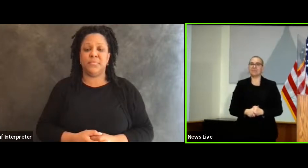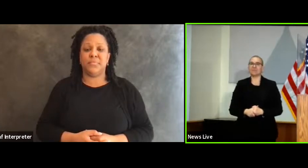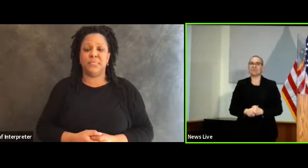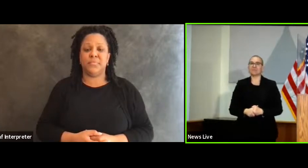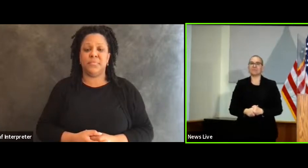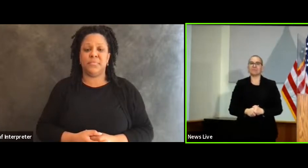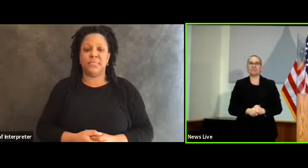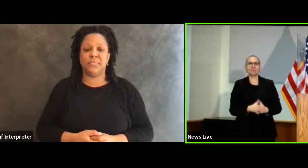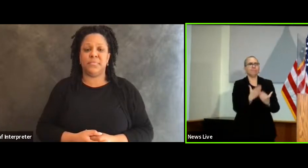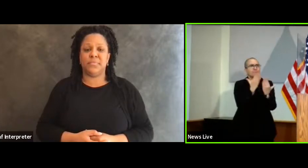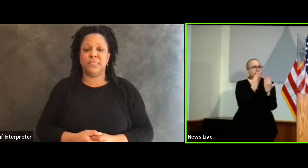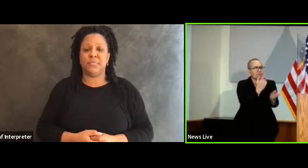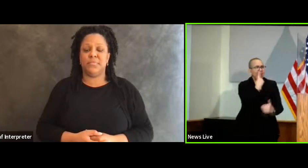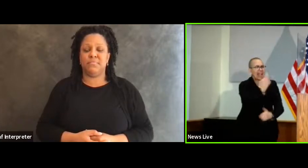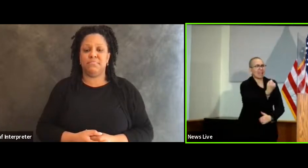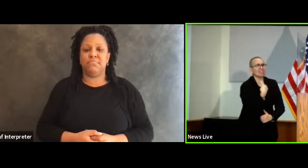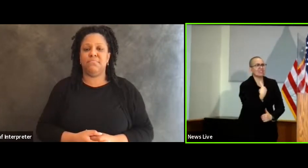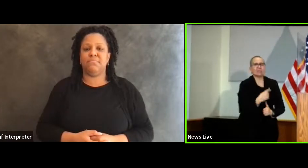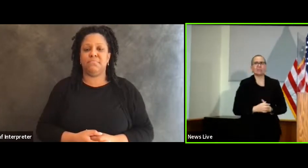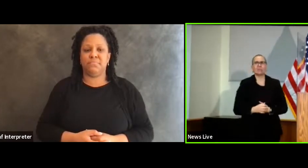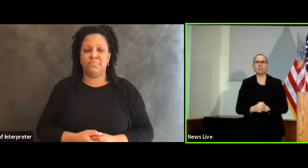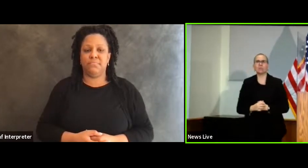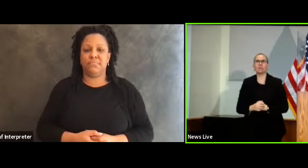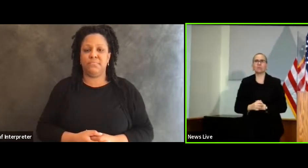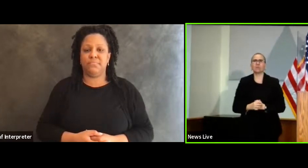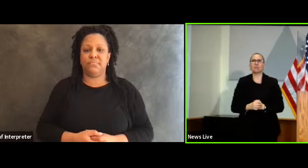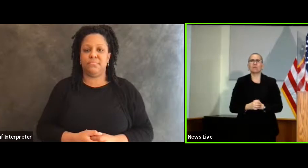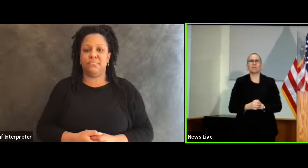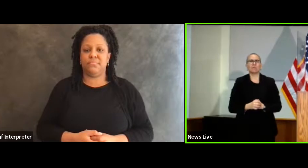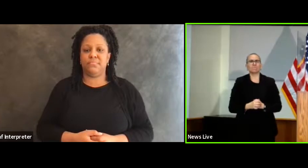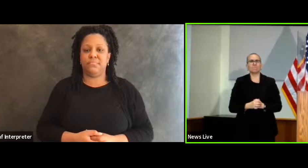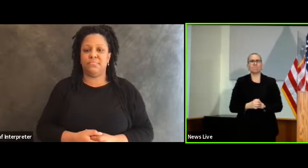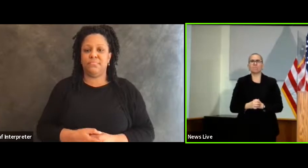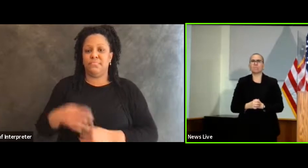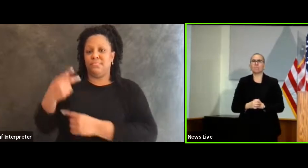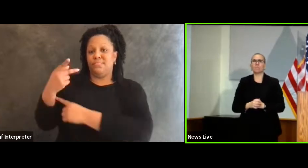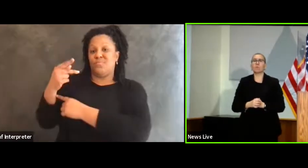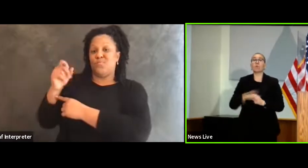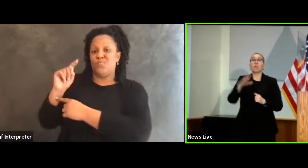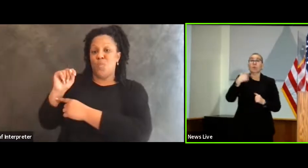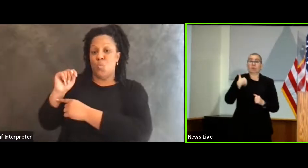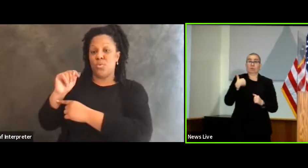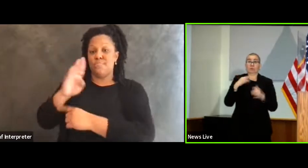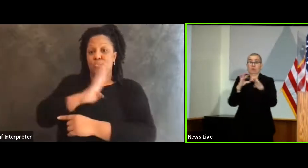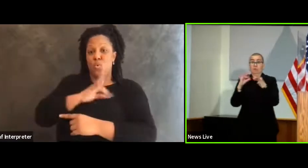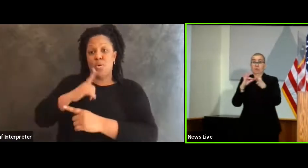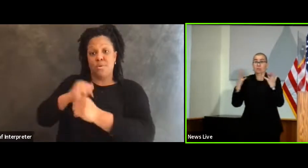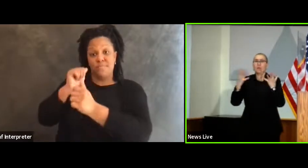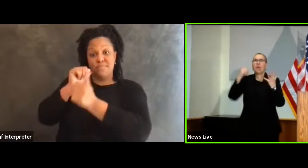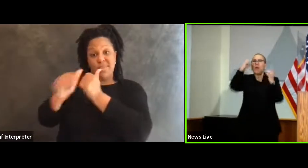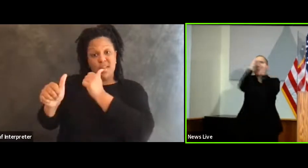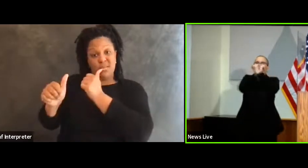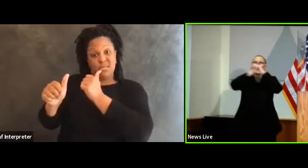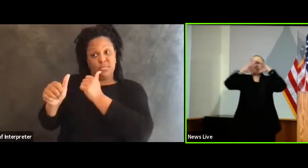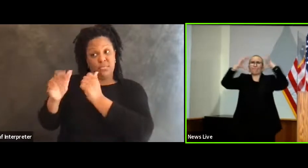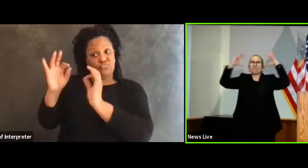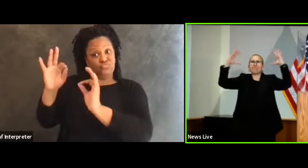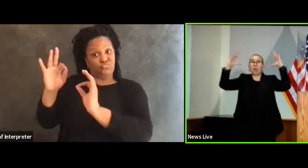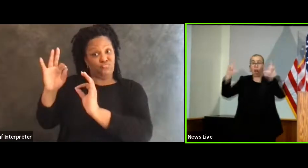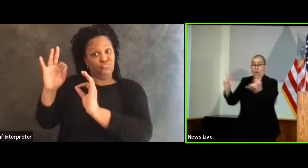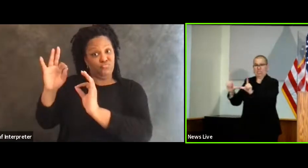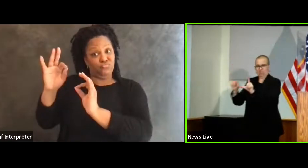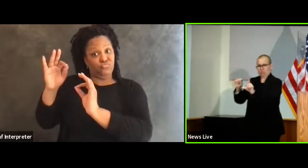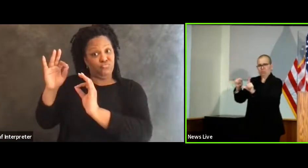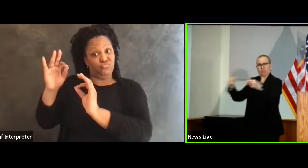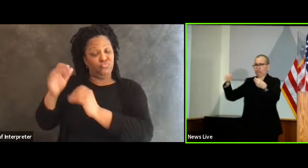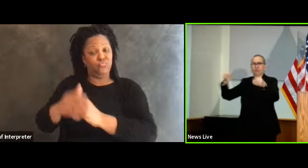For the question, I think that's a great step. What I mentioned earlier about this radical notion that our license should mean something. The post